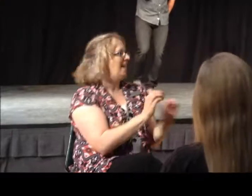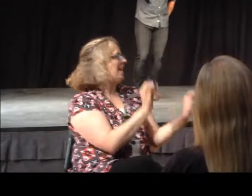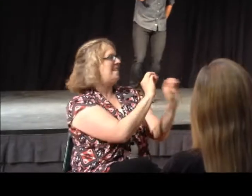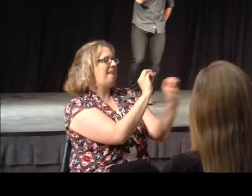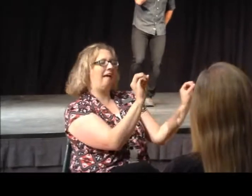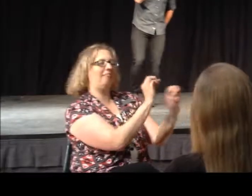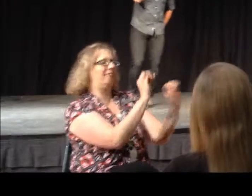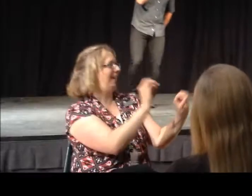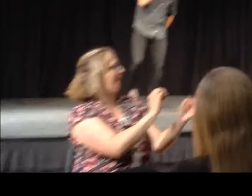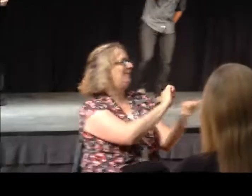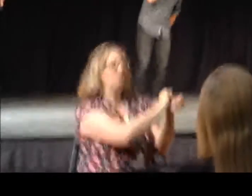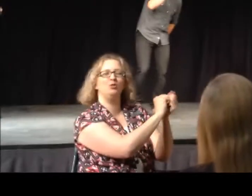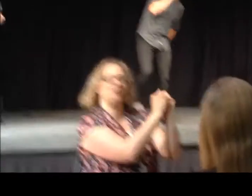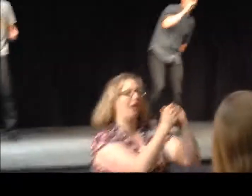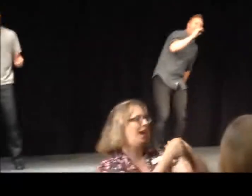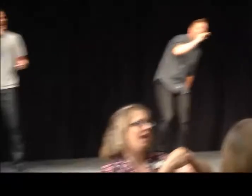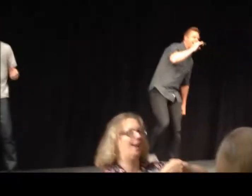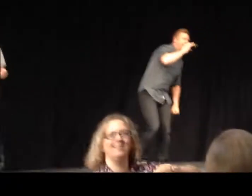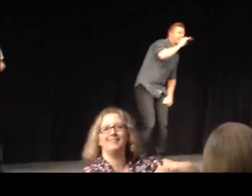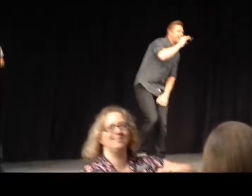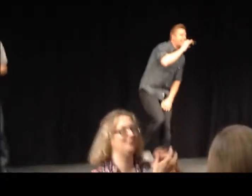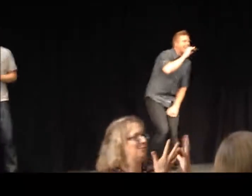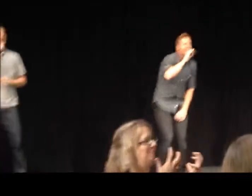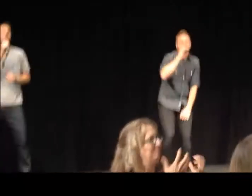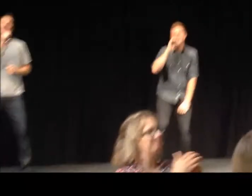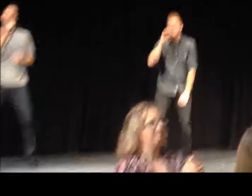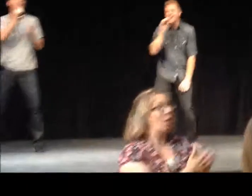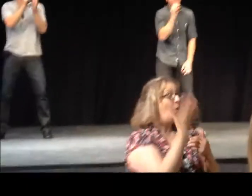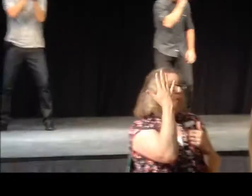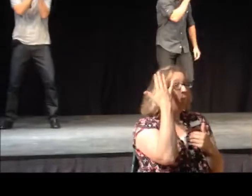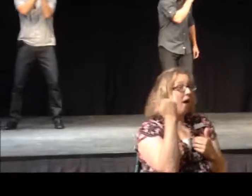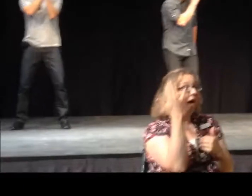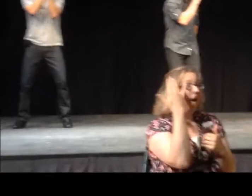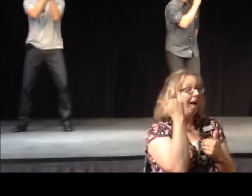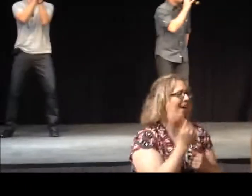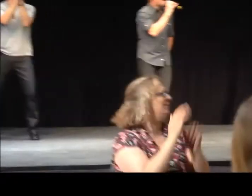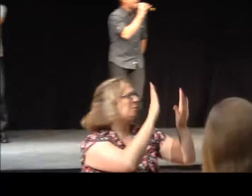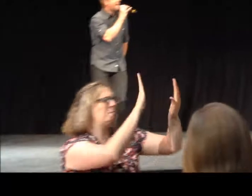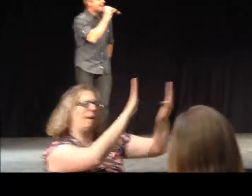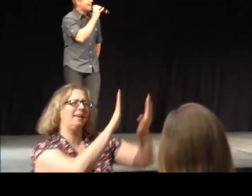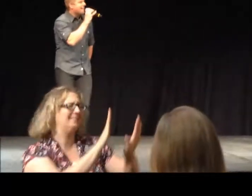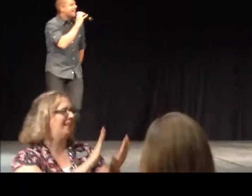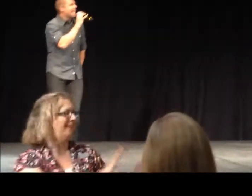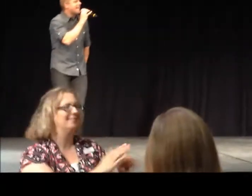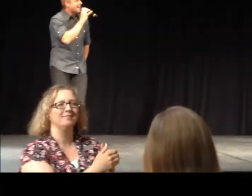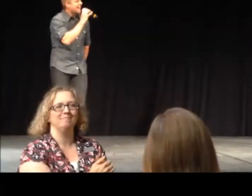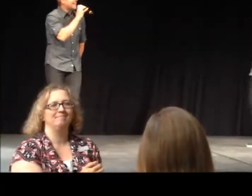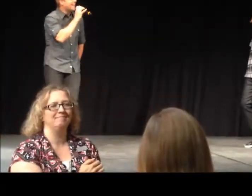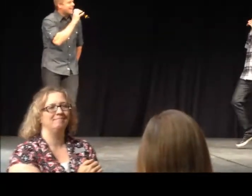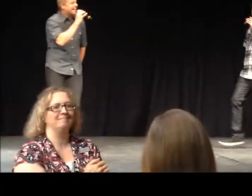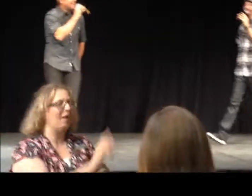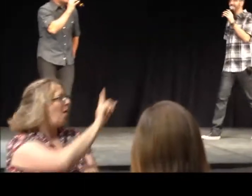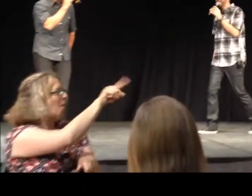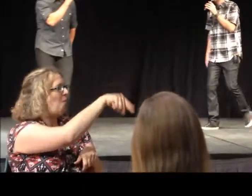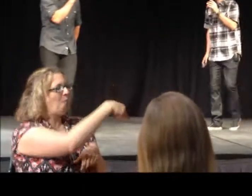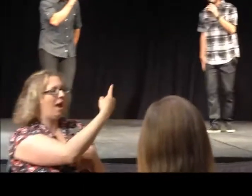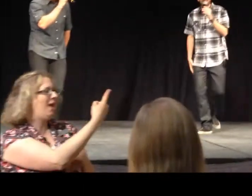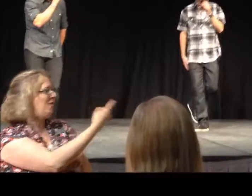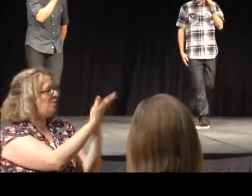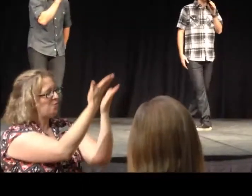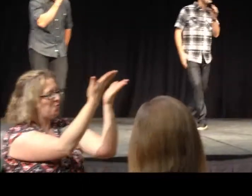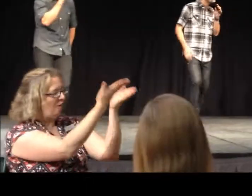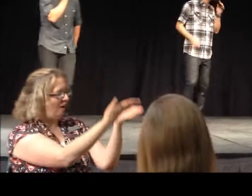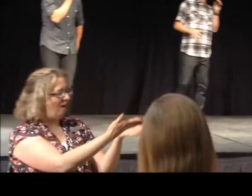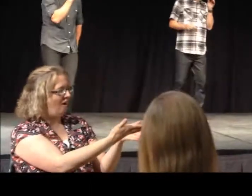It feels that I don't want to be changed It's going to be easy Just don't